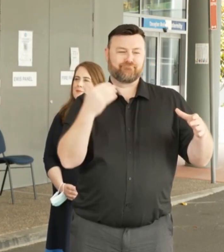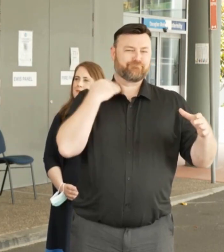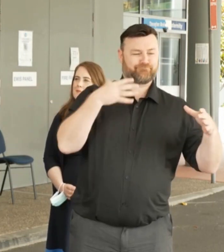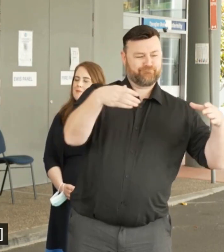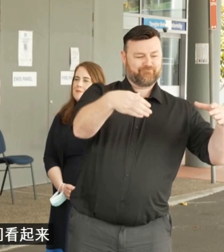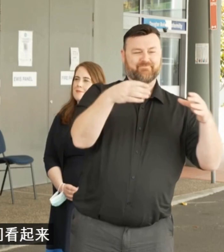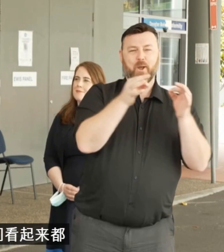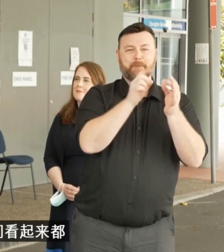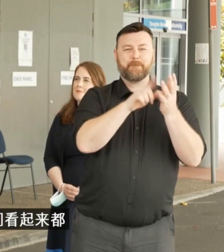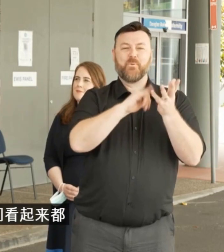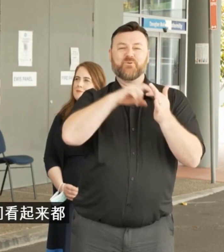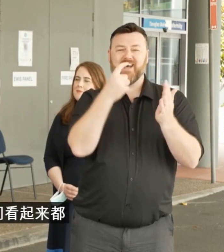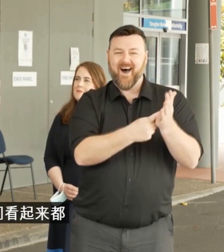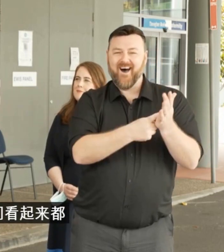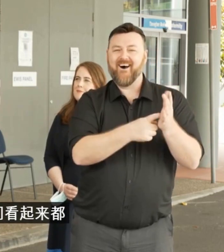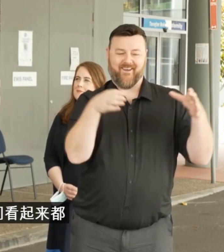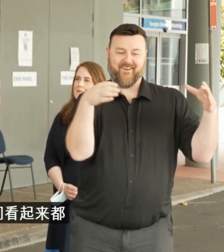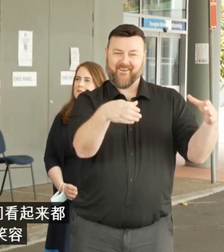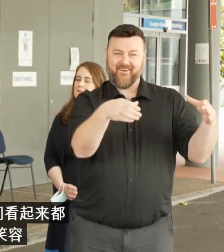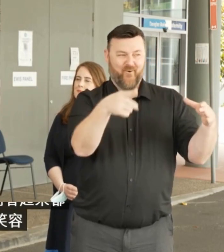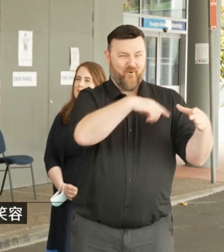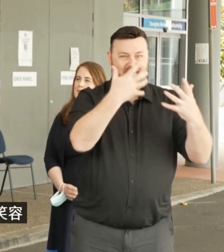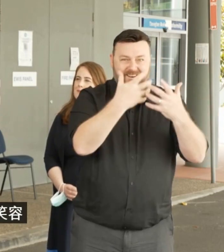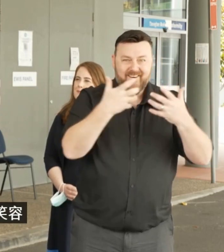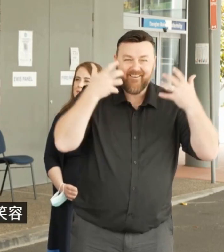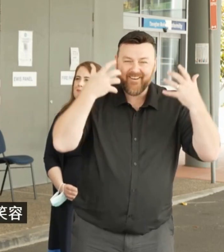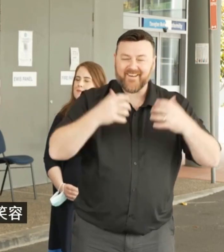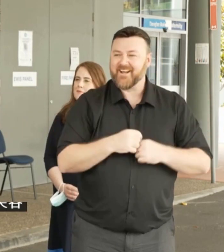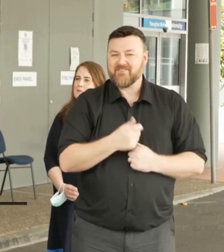shot, they're all looking with a big smile on their face. They're